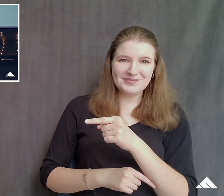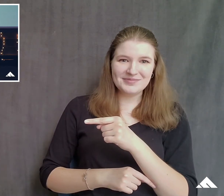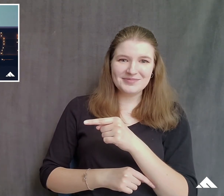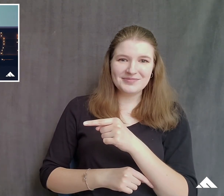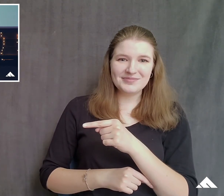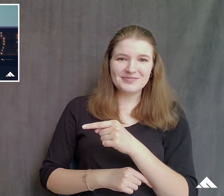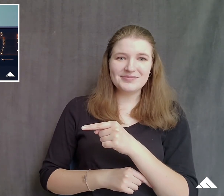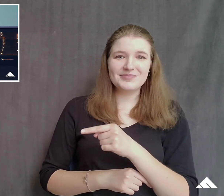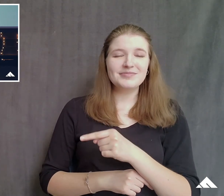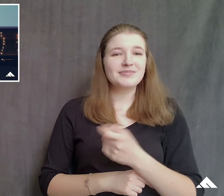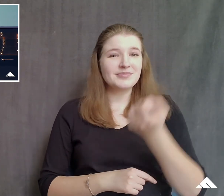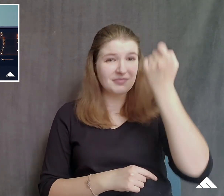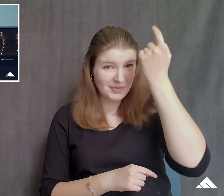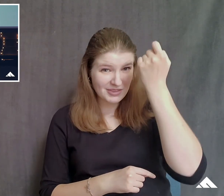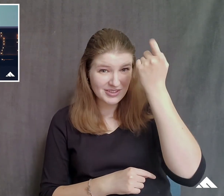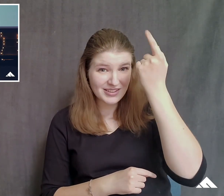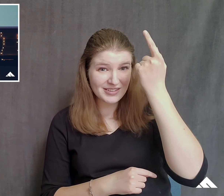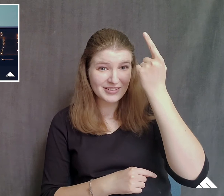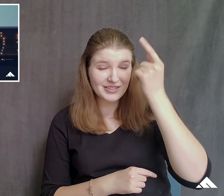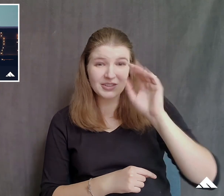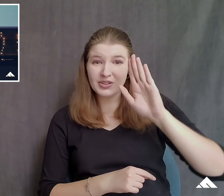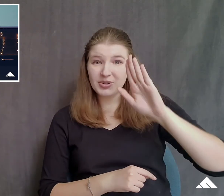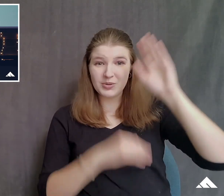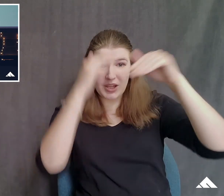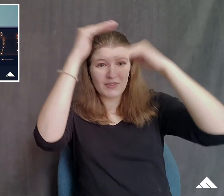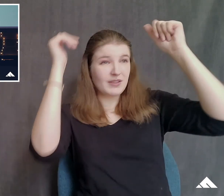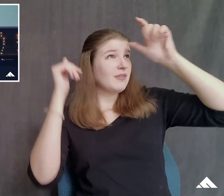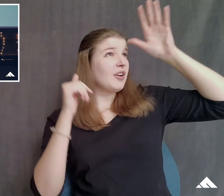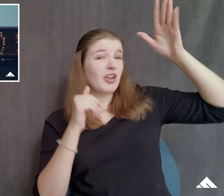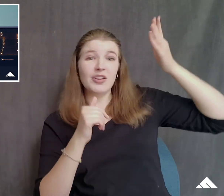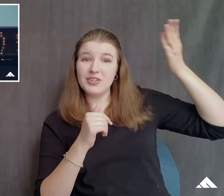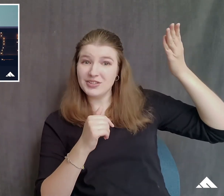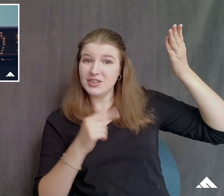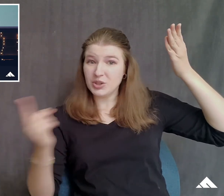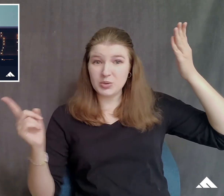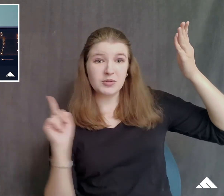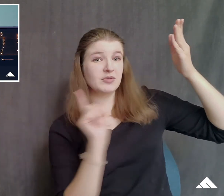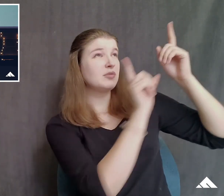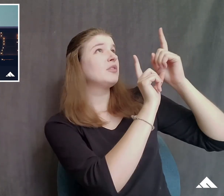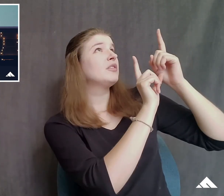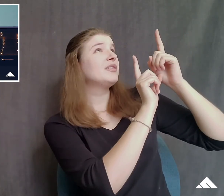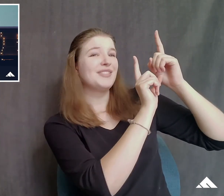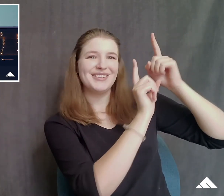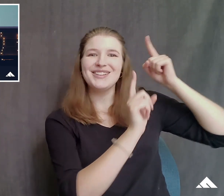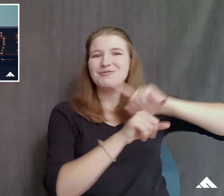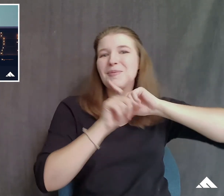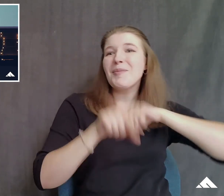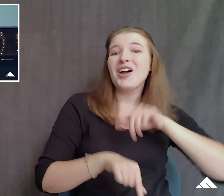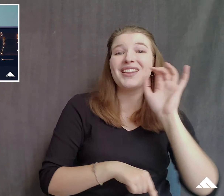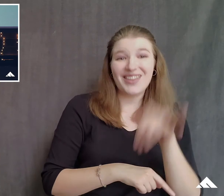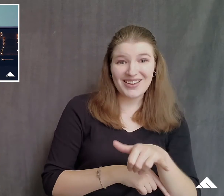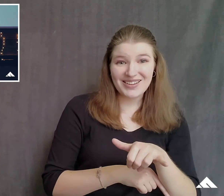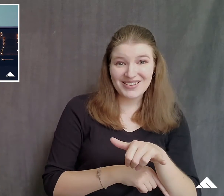Friends, that's how your Heavenly Father responds when you come to him. I don't know what